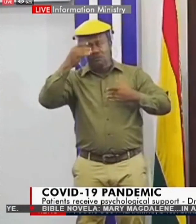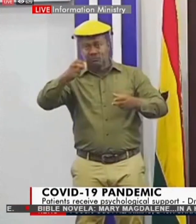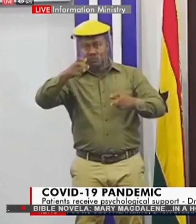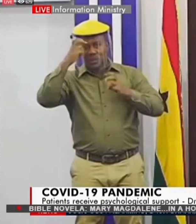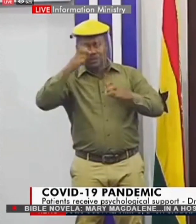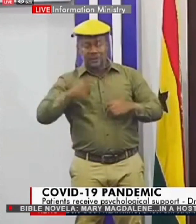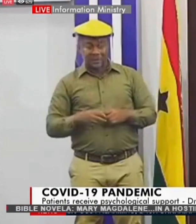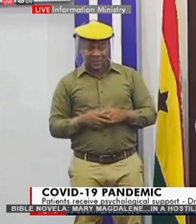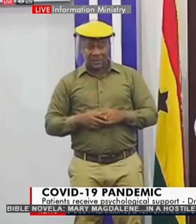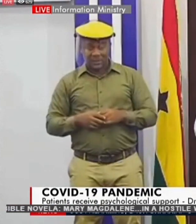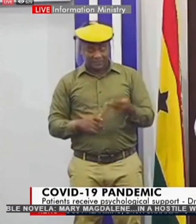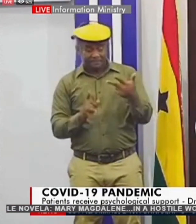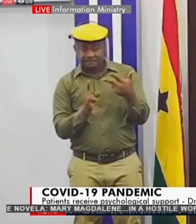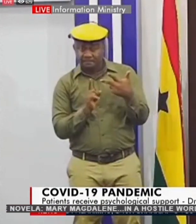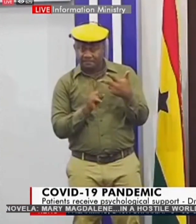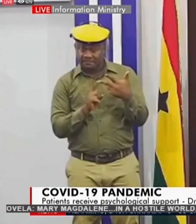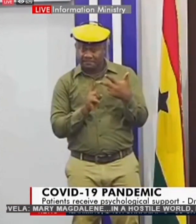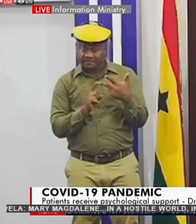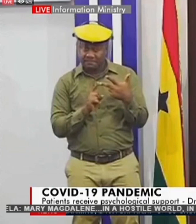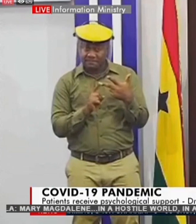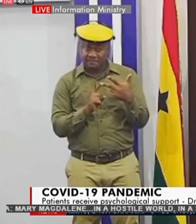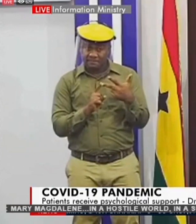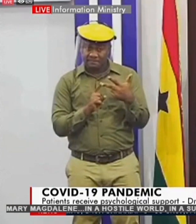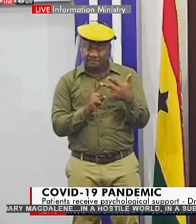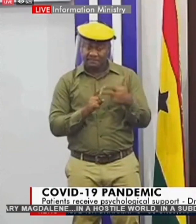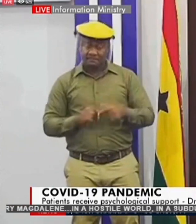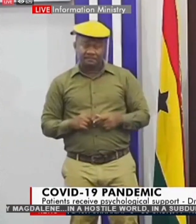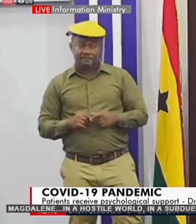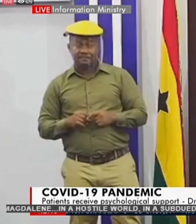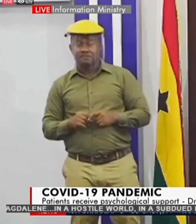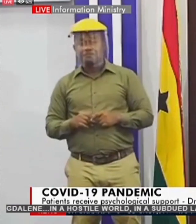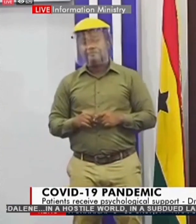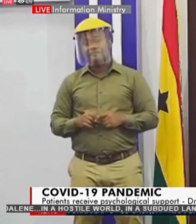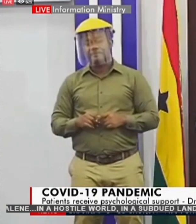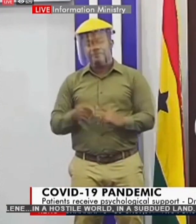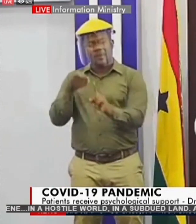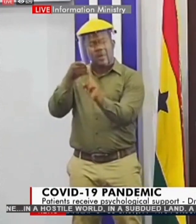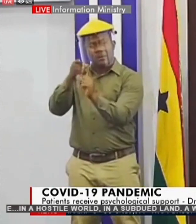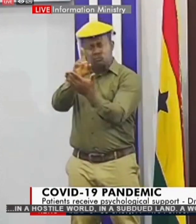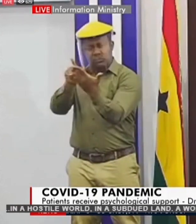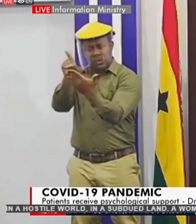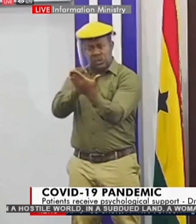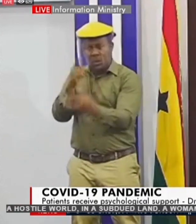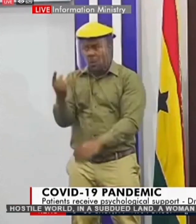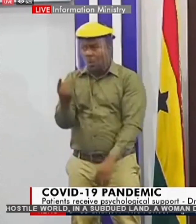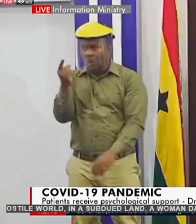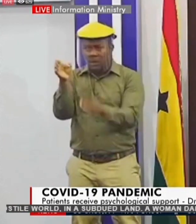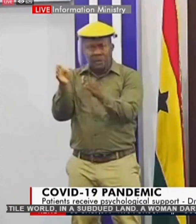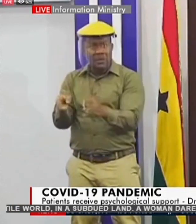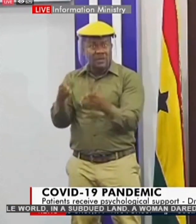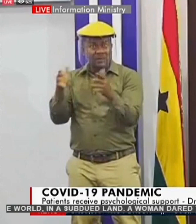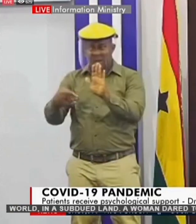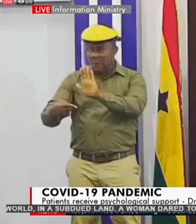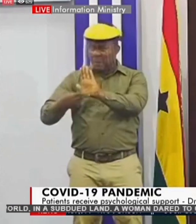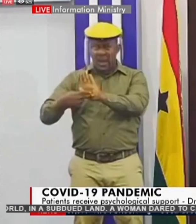And the other angle associated with it, the stigma does not affect only the person who